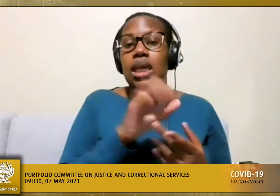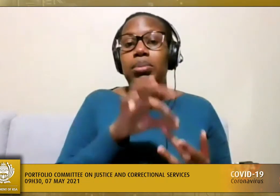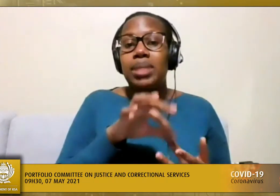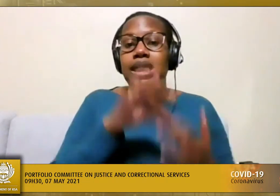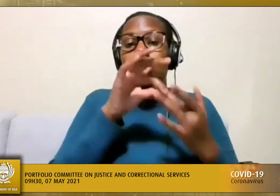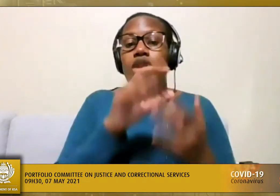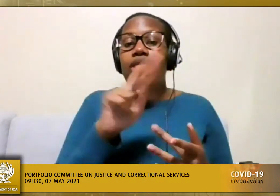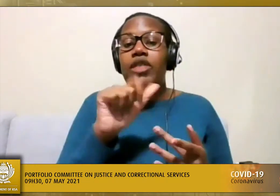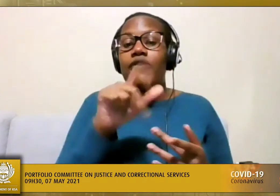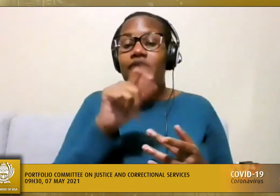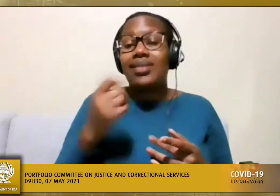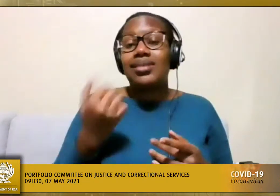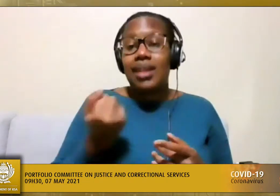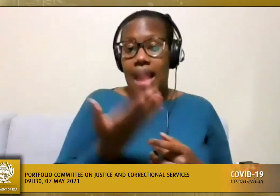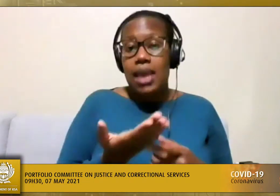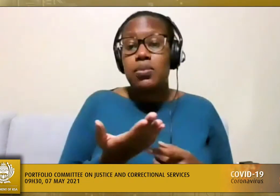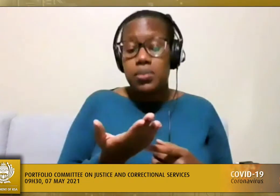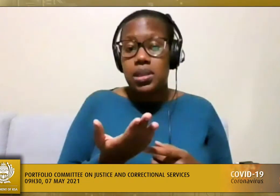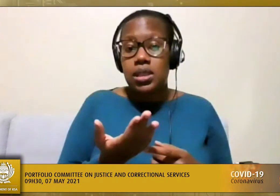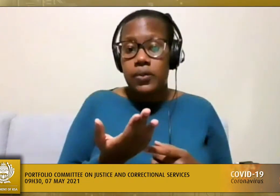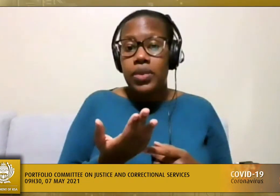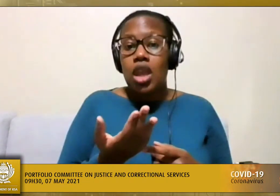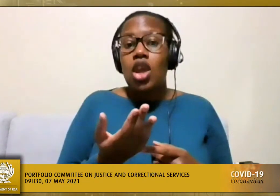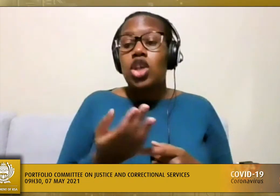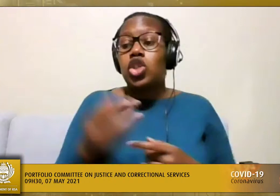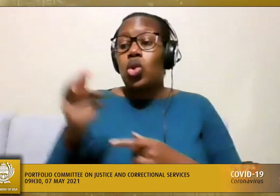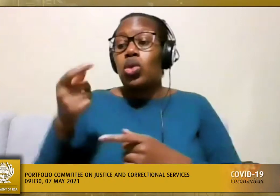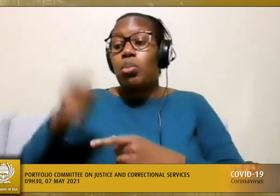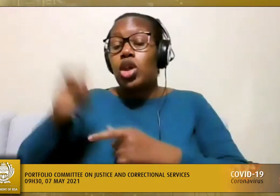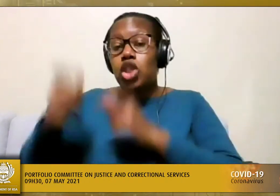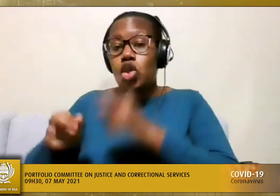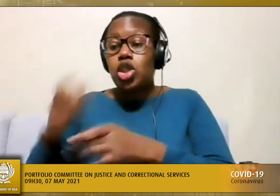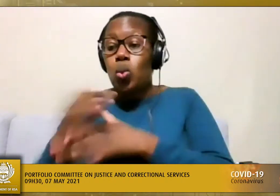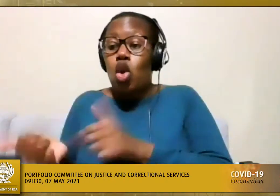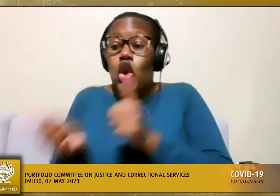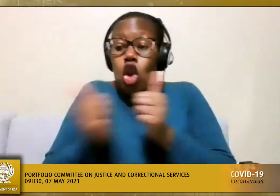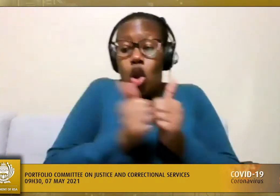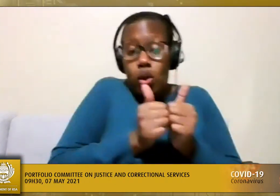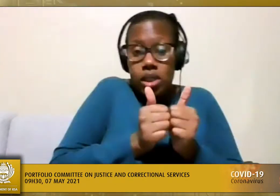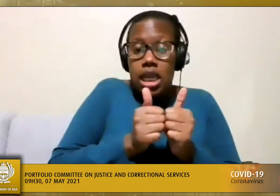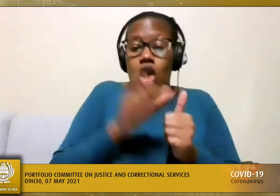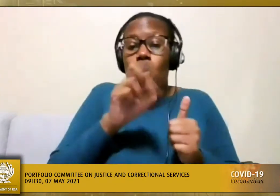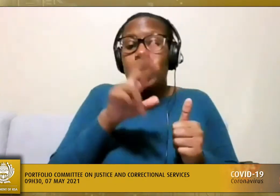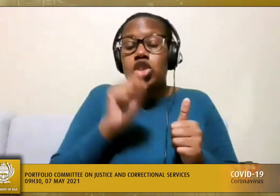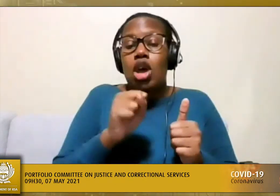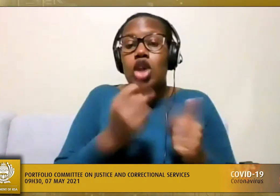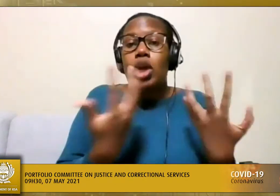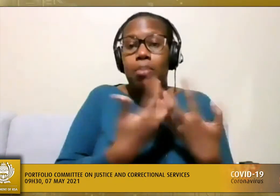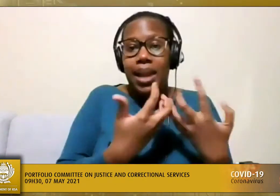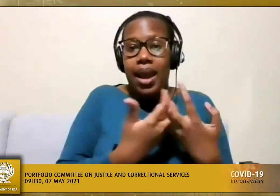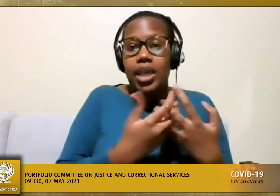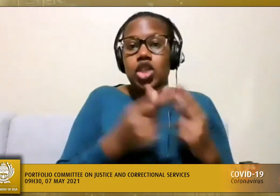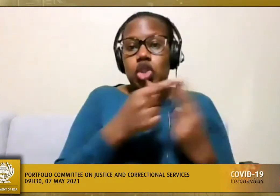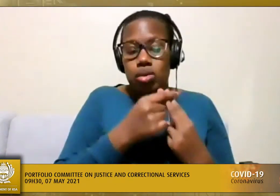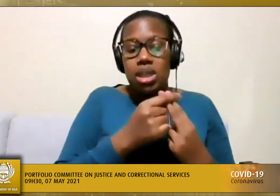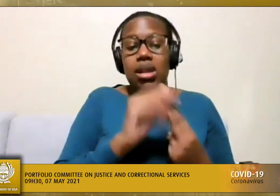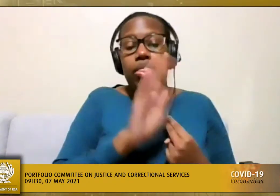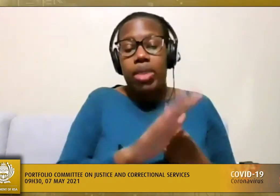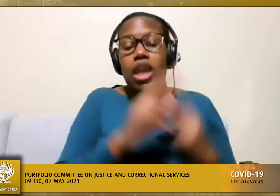related claims and then they work very closely with the SARS compliance units and the investigations